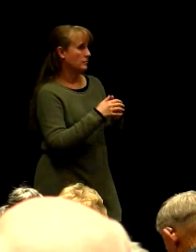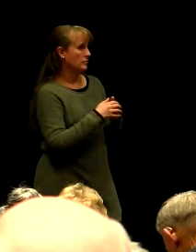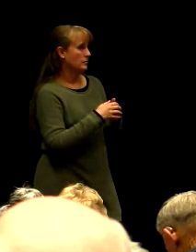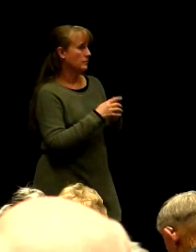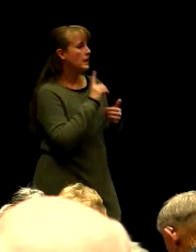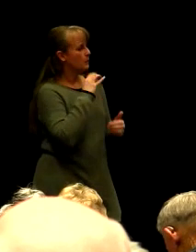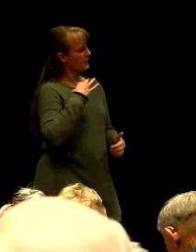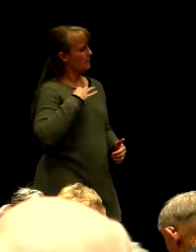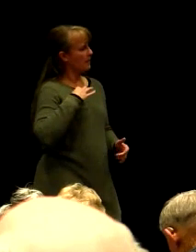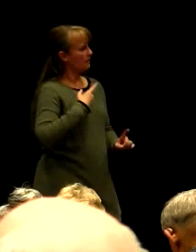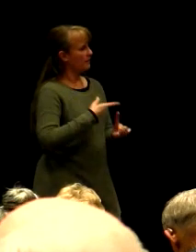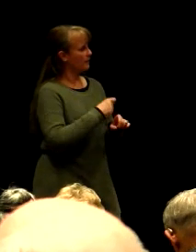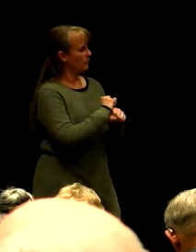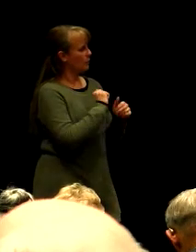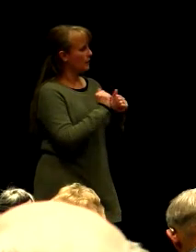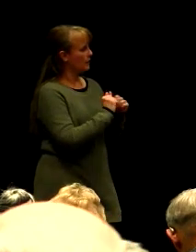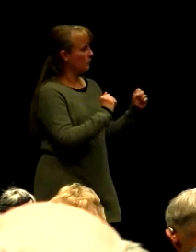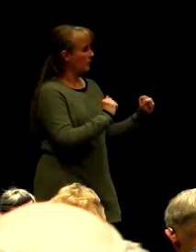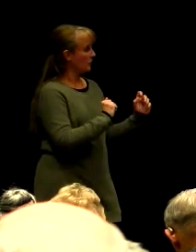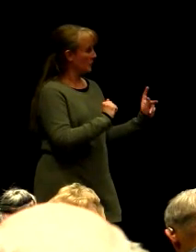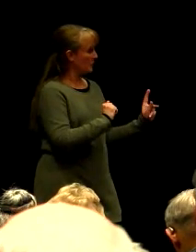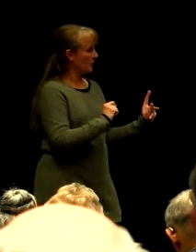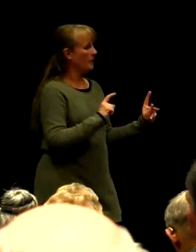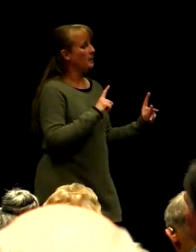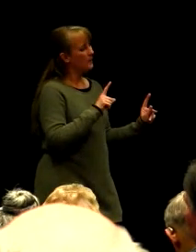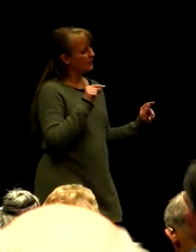he benefited from working with Kubrick, but